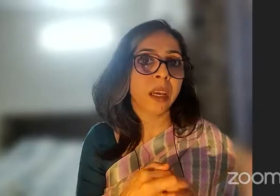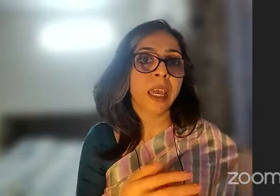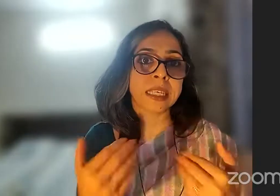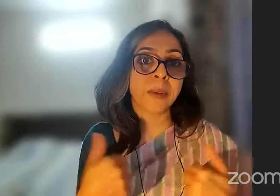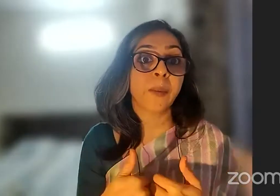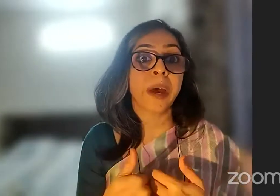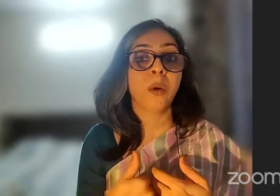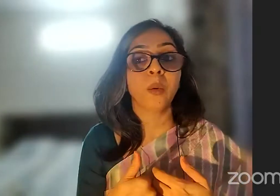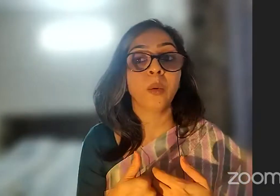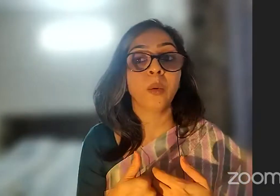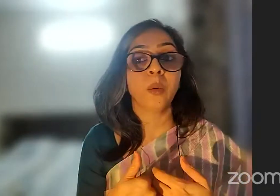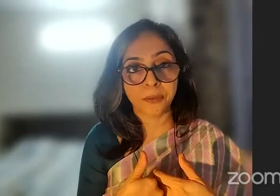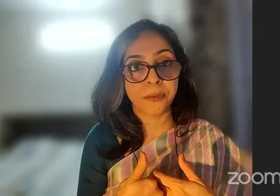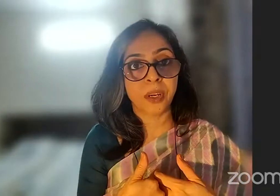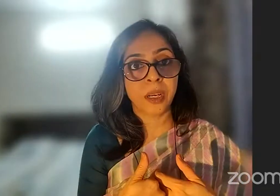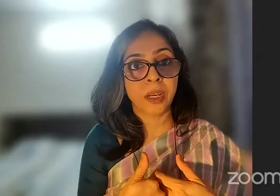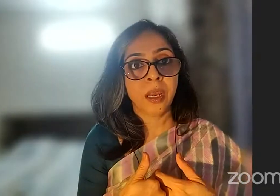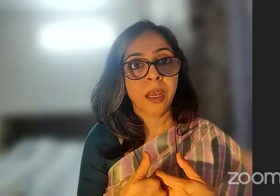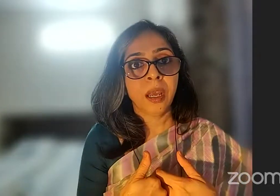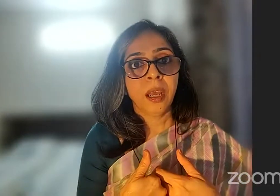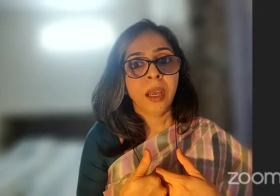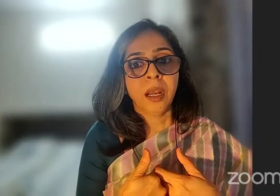disability except for my own self.